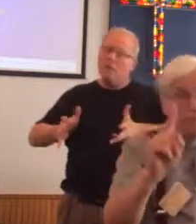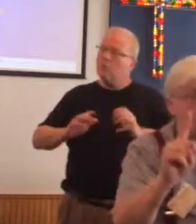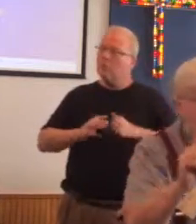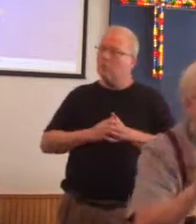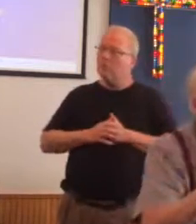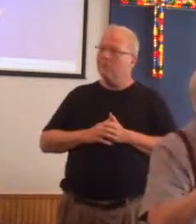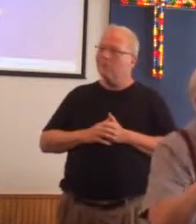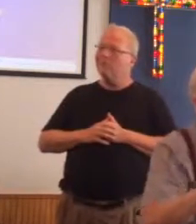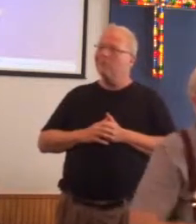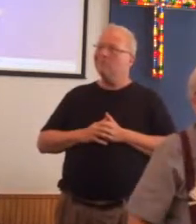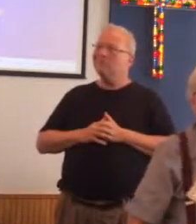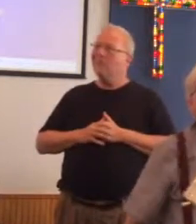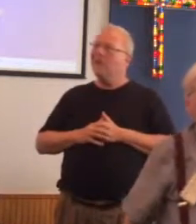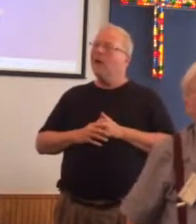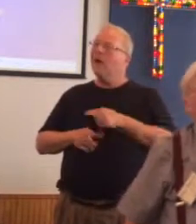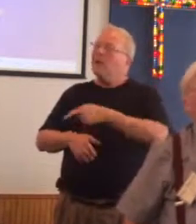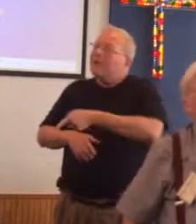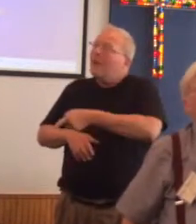especially a foreigner,